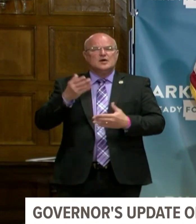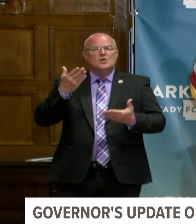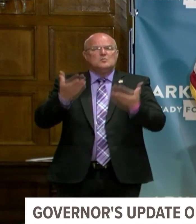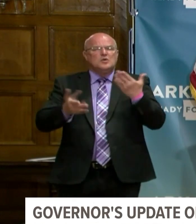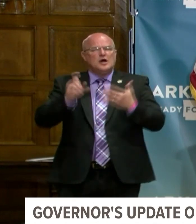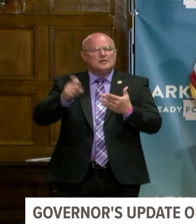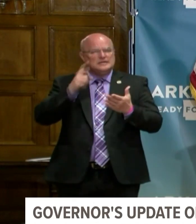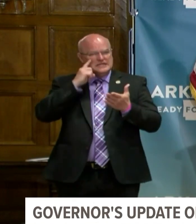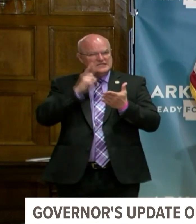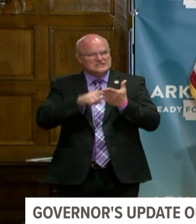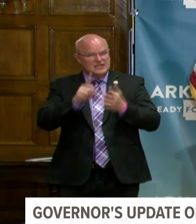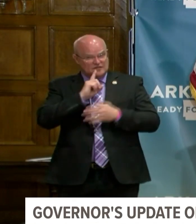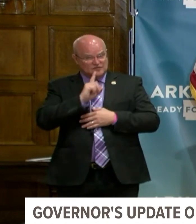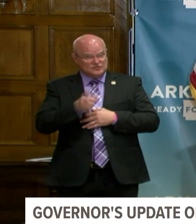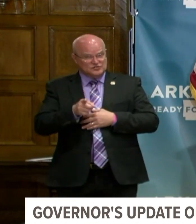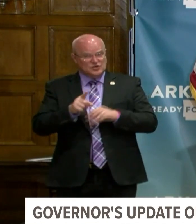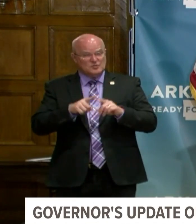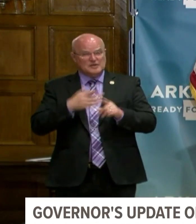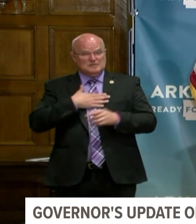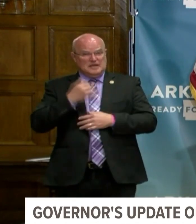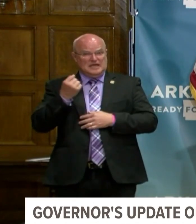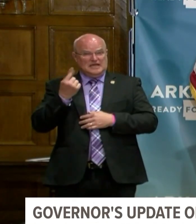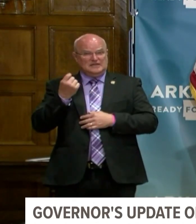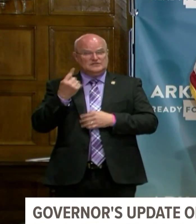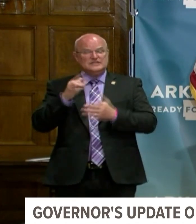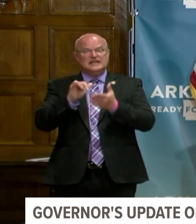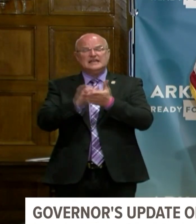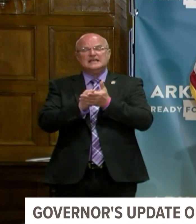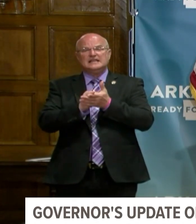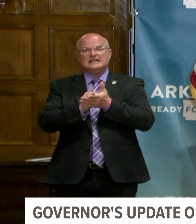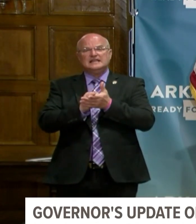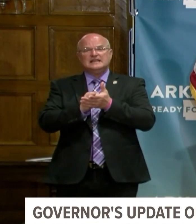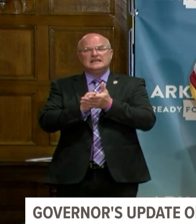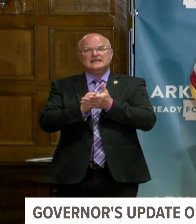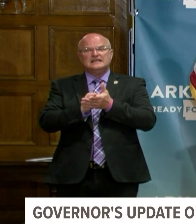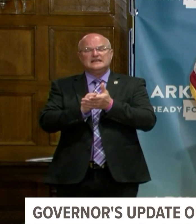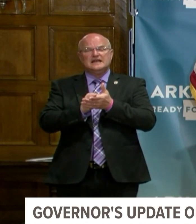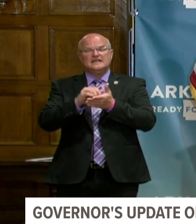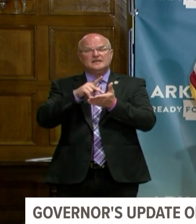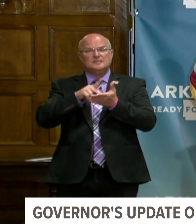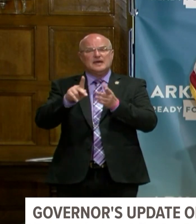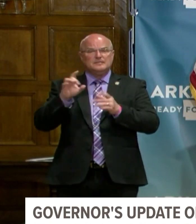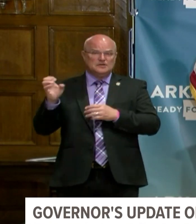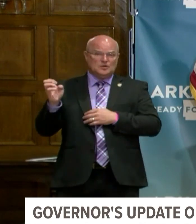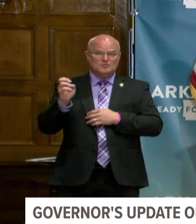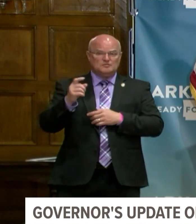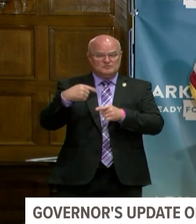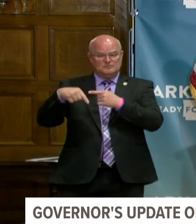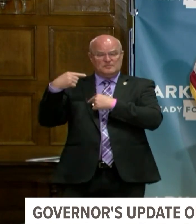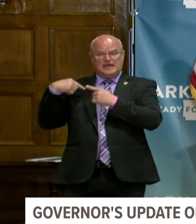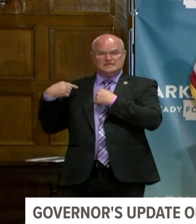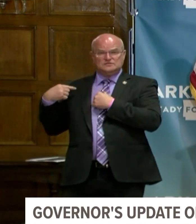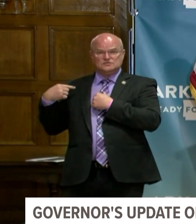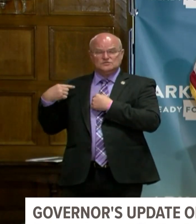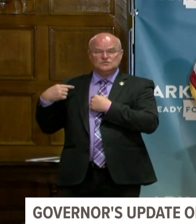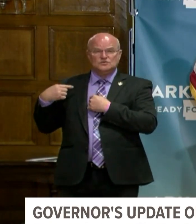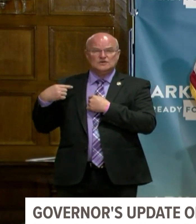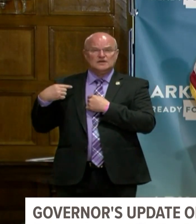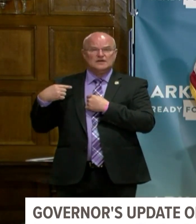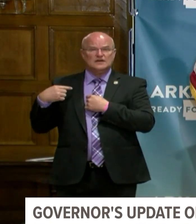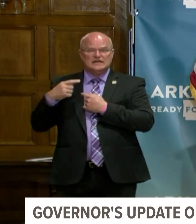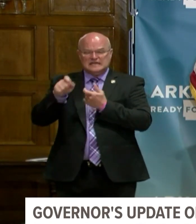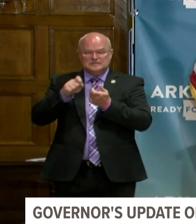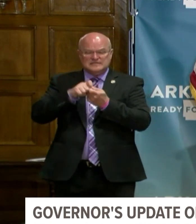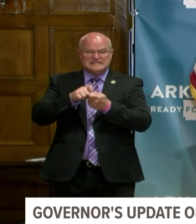probably need to check for sure, but it's my understanding that the payments go back to